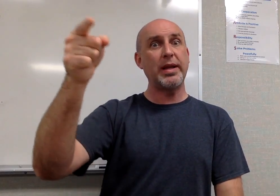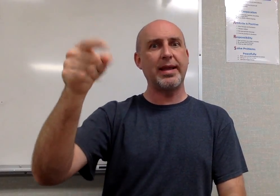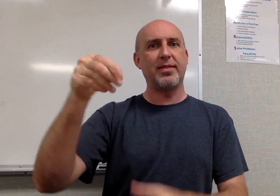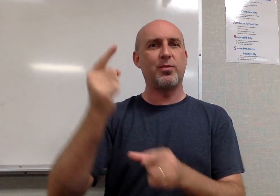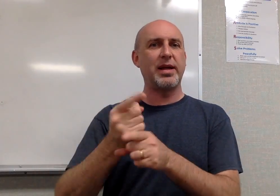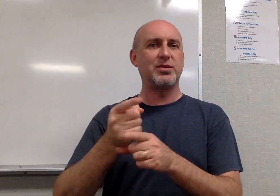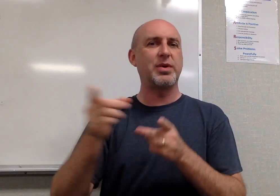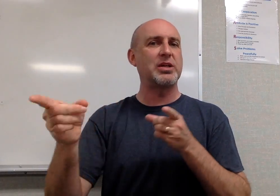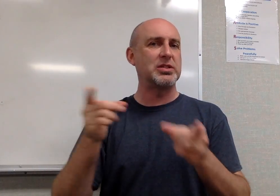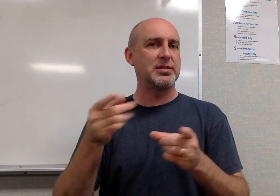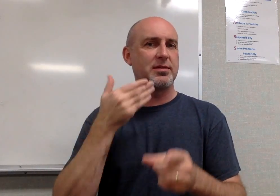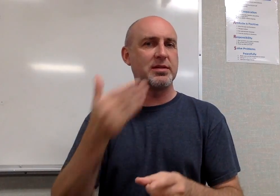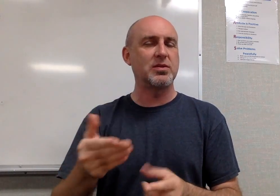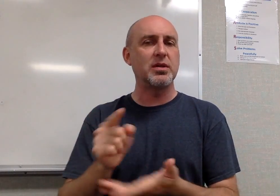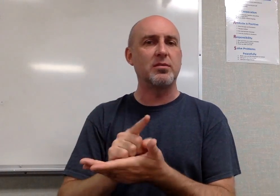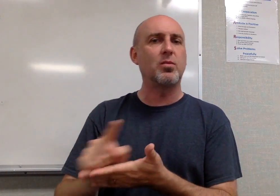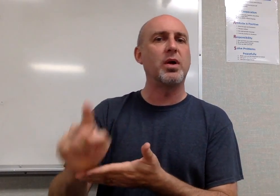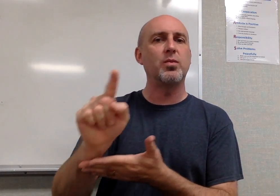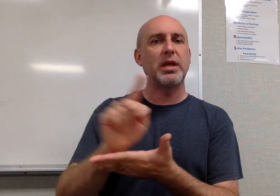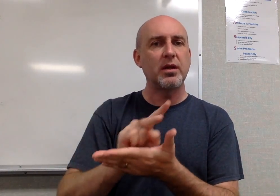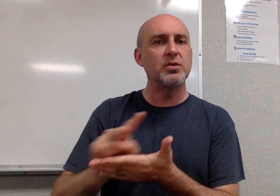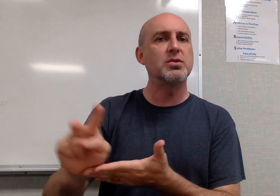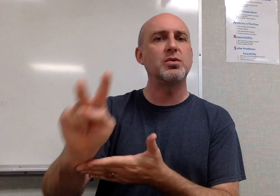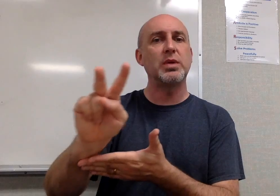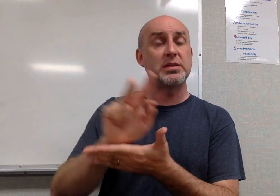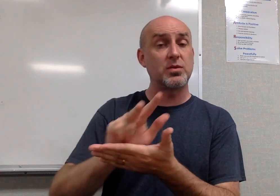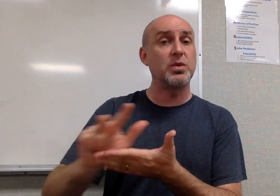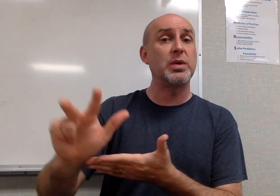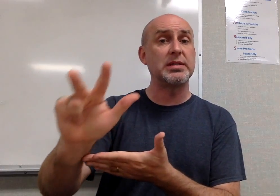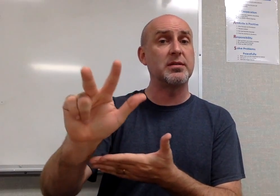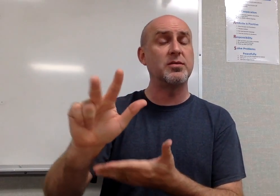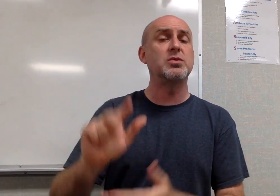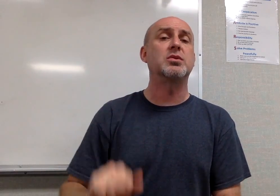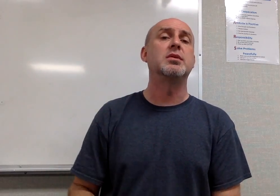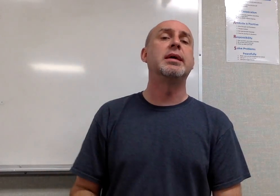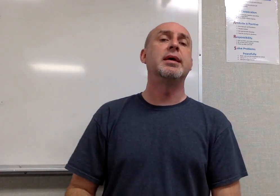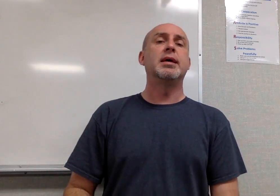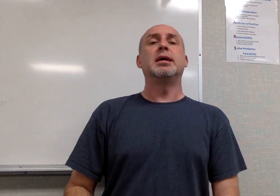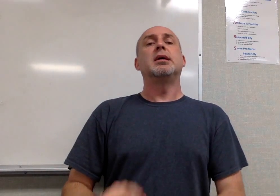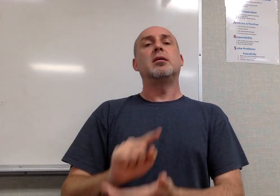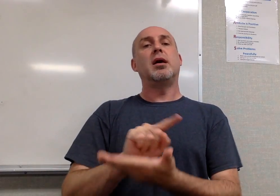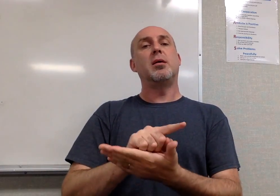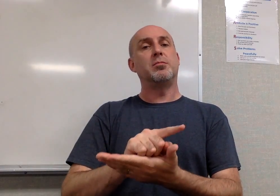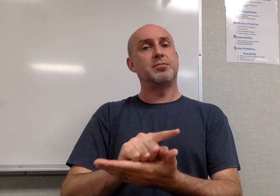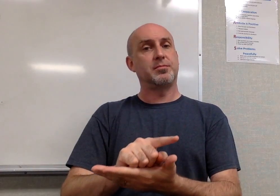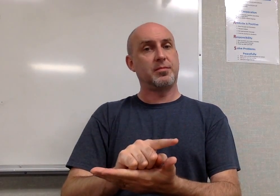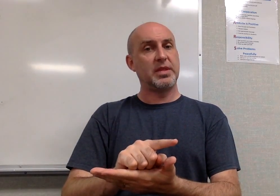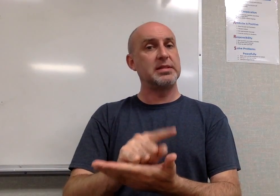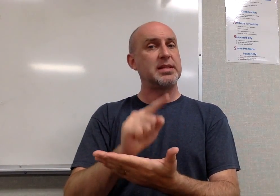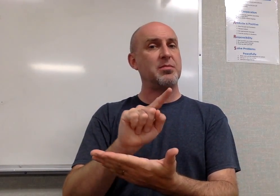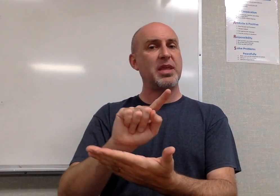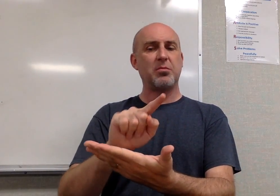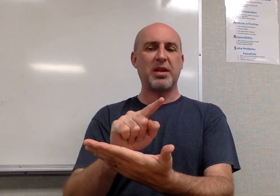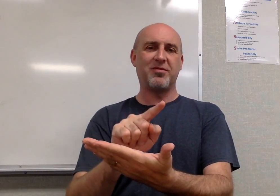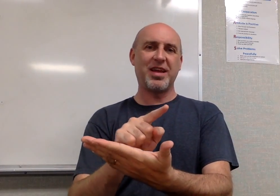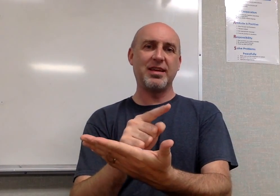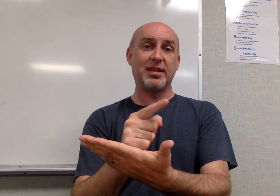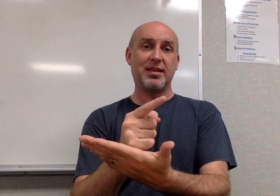pointing in the right direction. So that's good. 1 week, 2 weeks, 3 weeks in the future. Then same thing, but I'm finding that